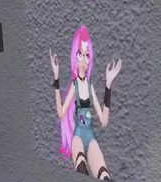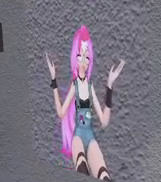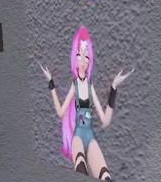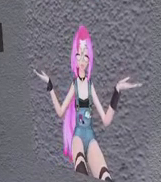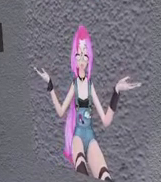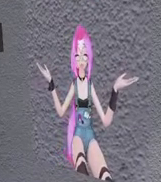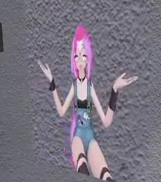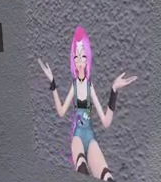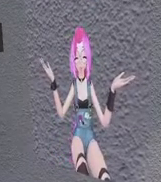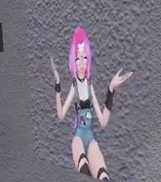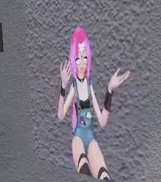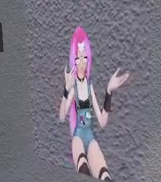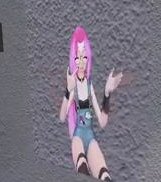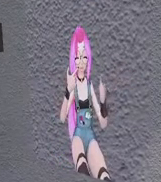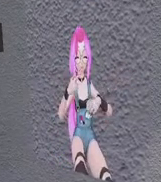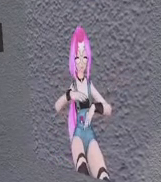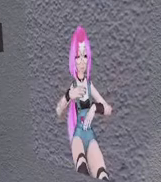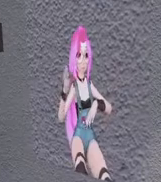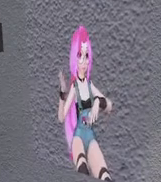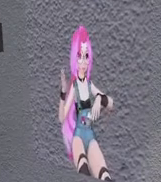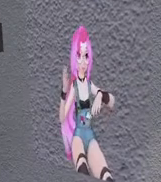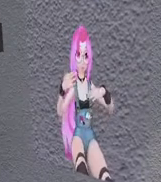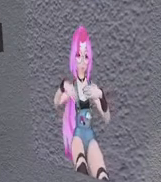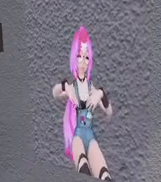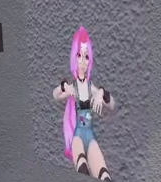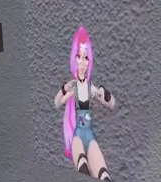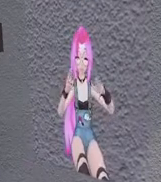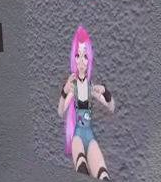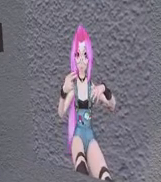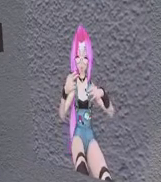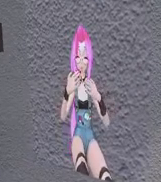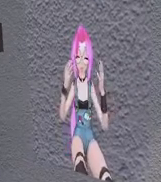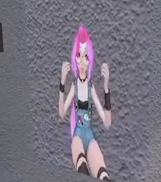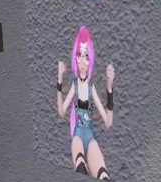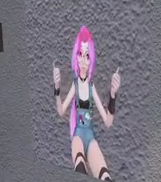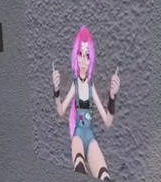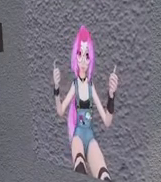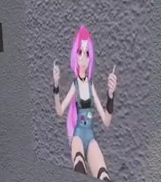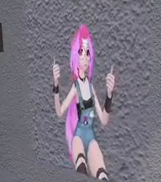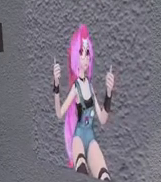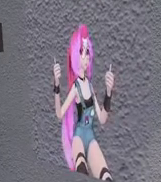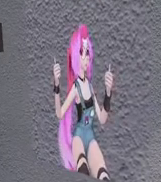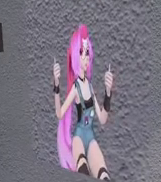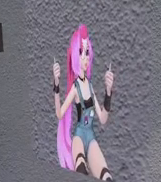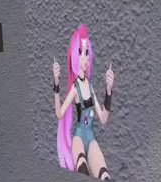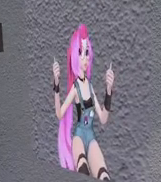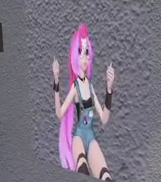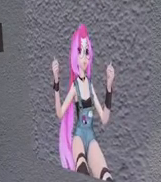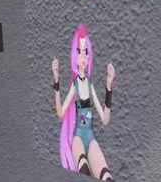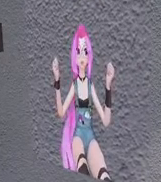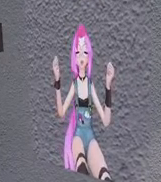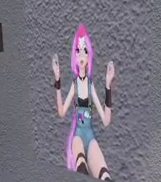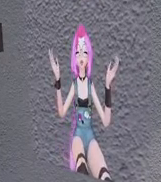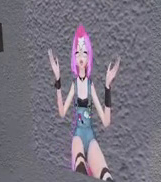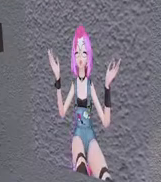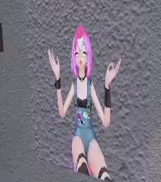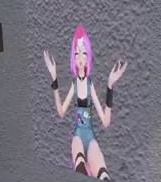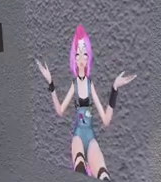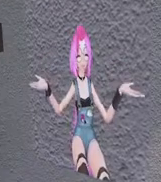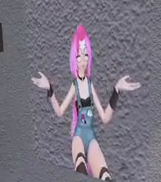you're all good. Also, like I said, keep your microphones off, avatars optimized, and you're ready to learn. So